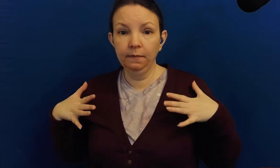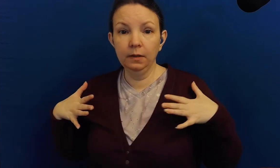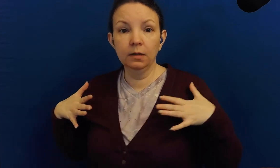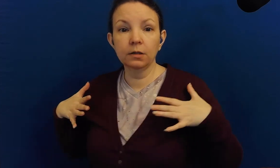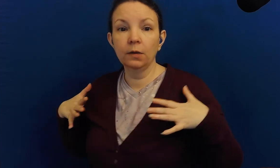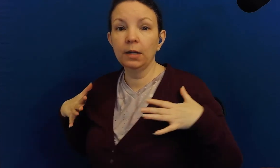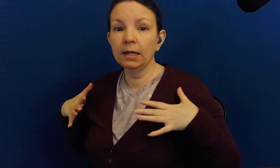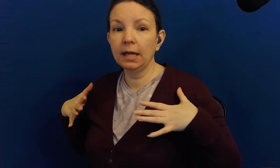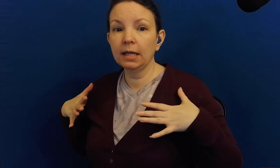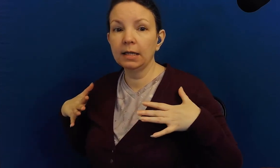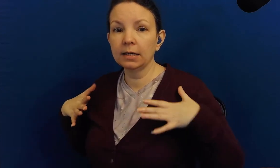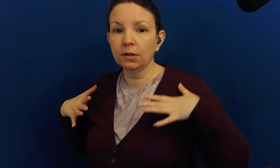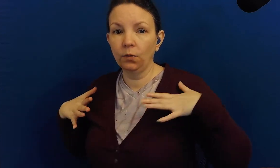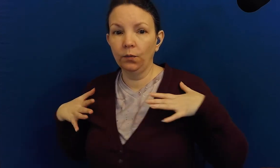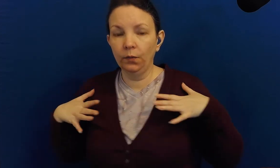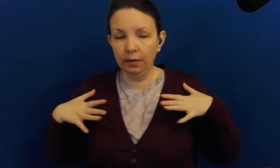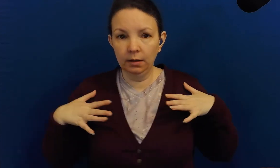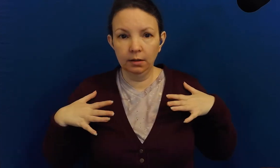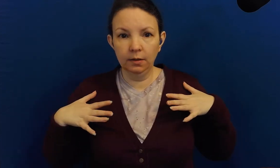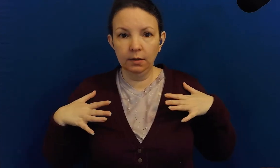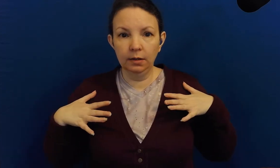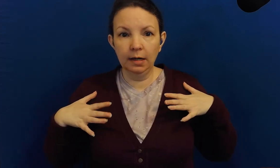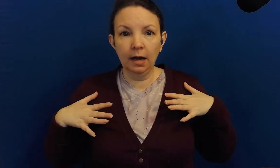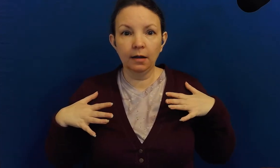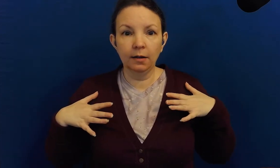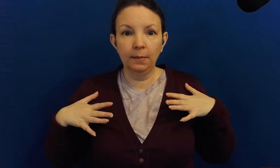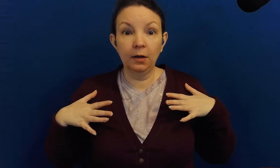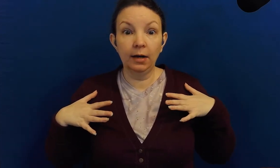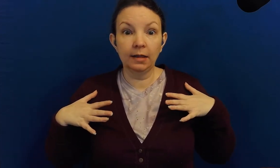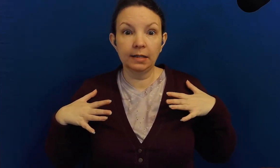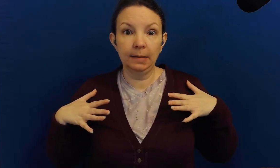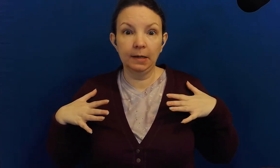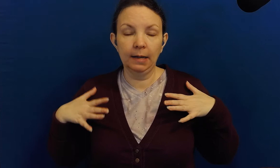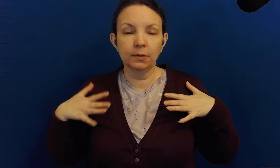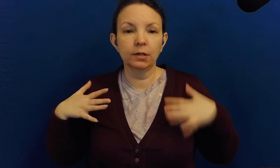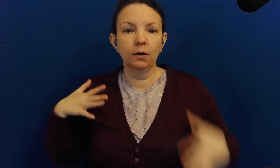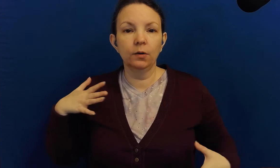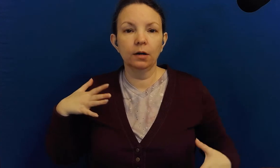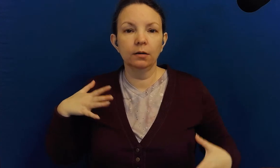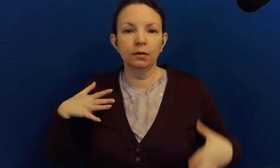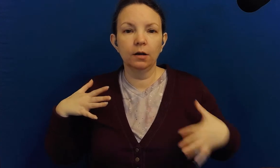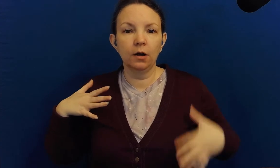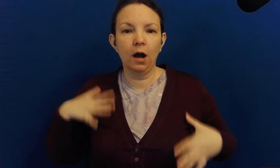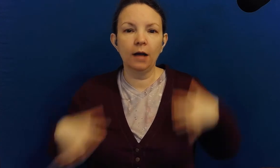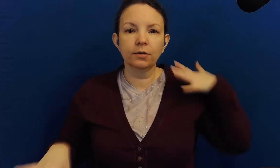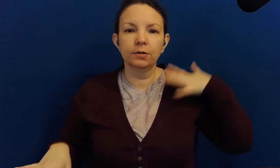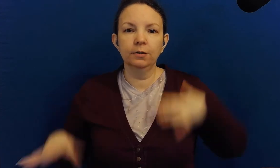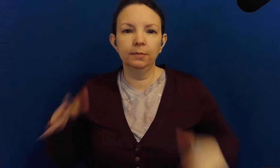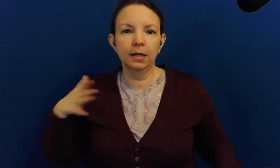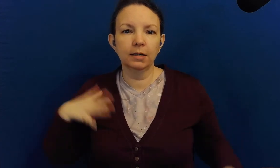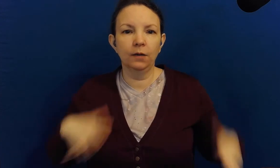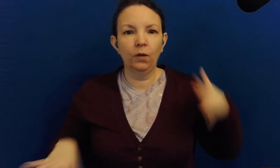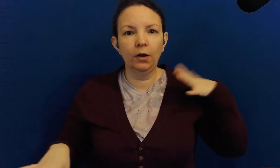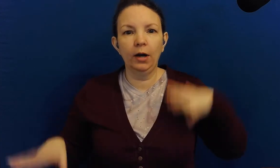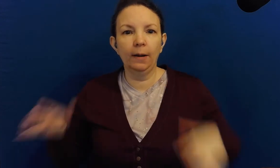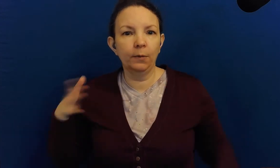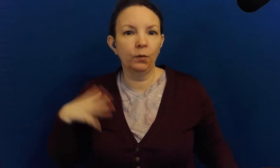So we're going to take this. They're not going to be going at the same time. So costume is one going up and one going